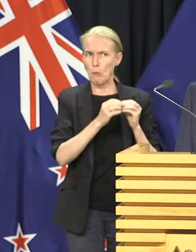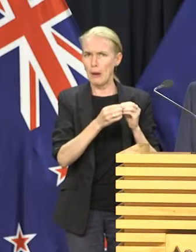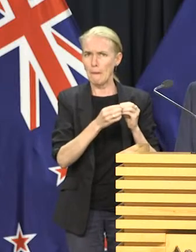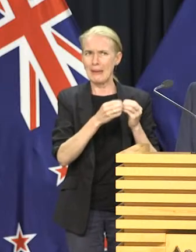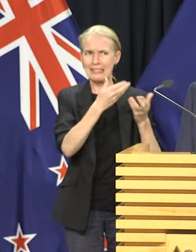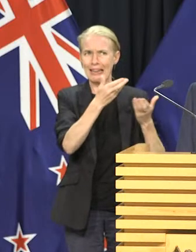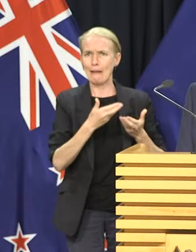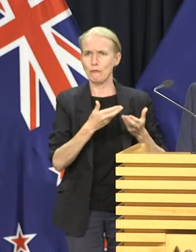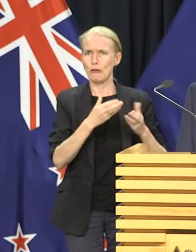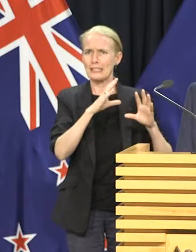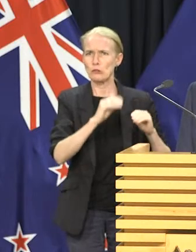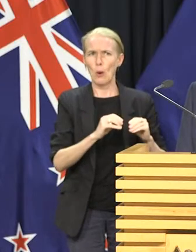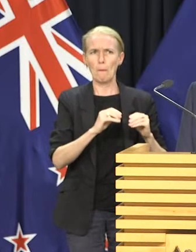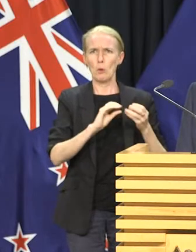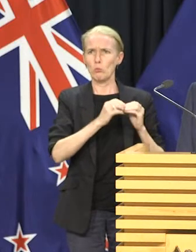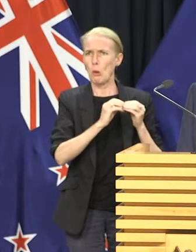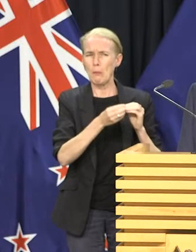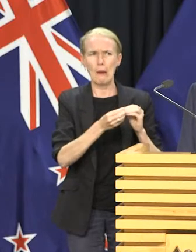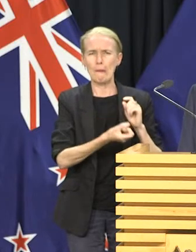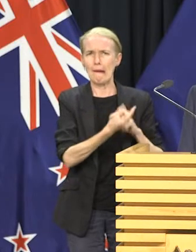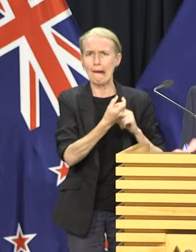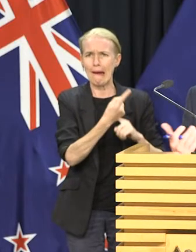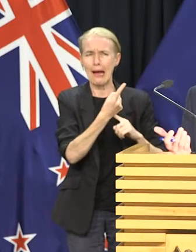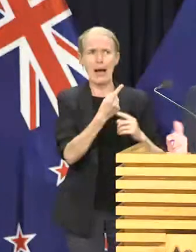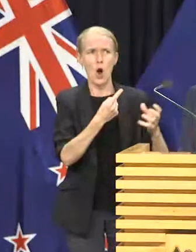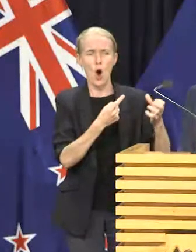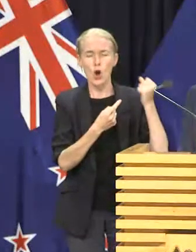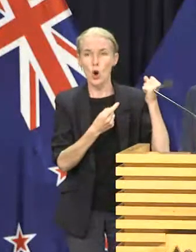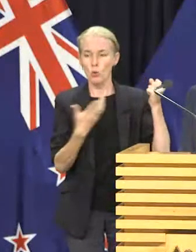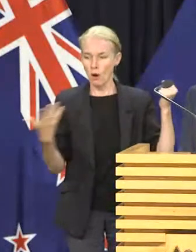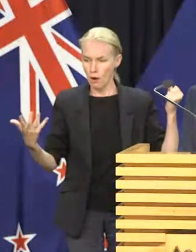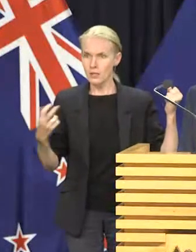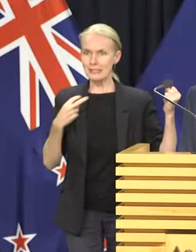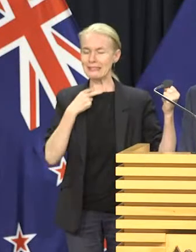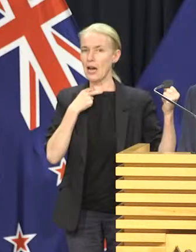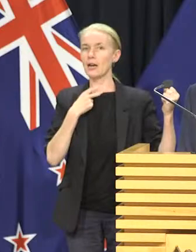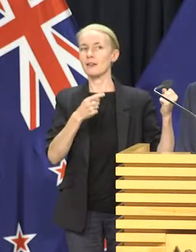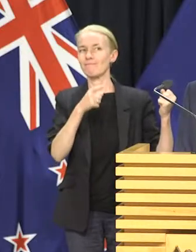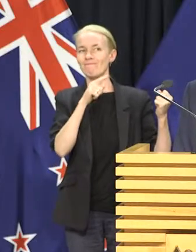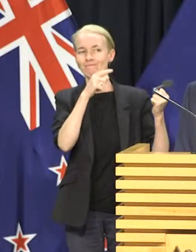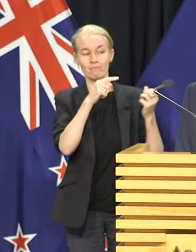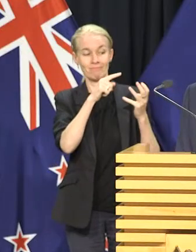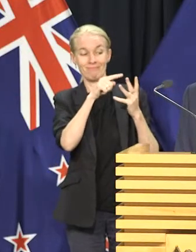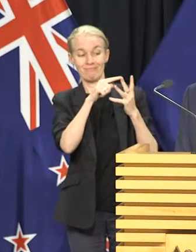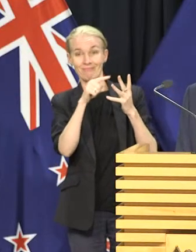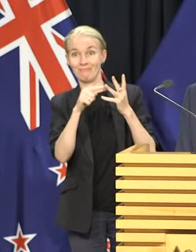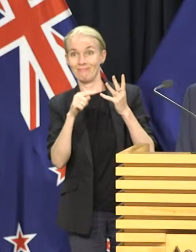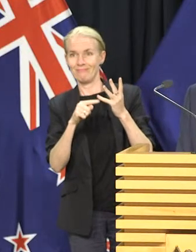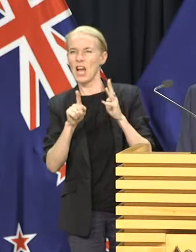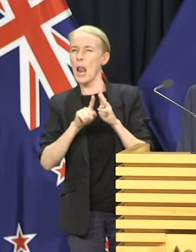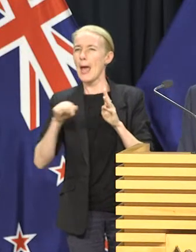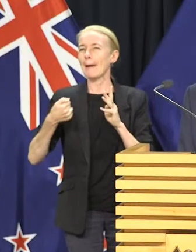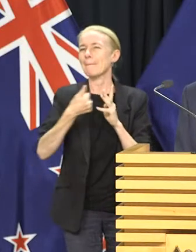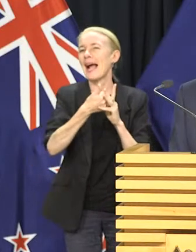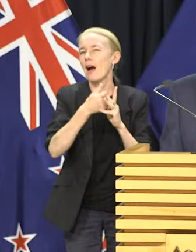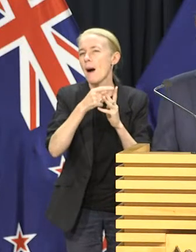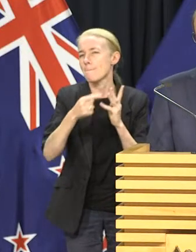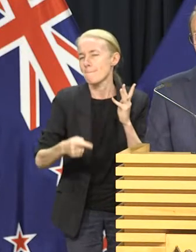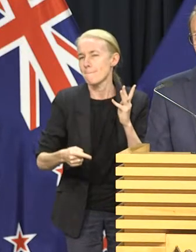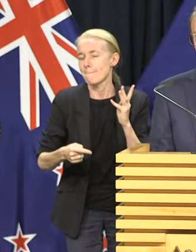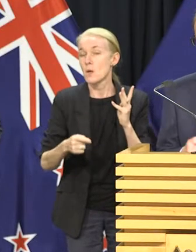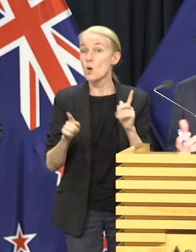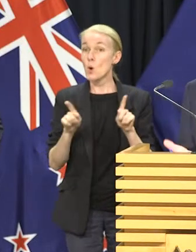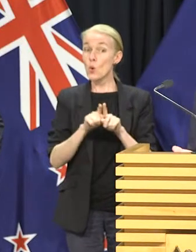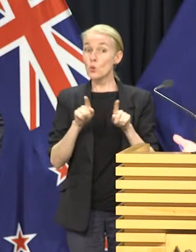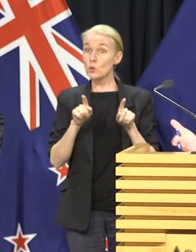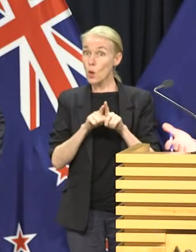there's any problem with supply, but it behoves us to make sure we've got backups if needs be. But also we want to make sure that as